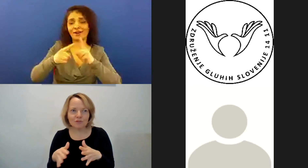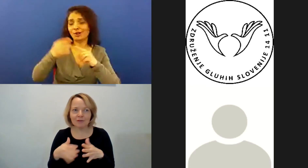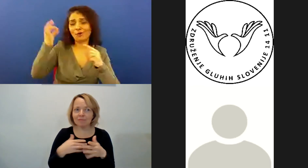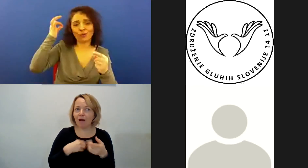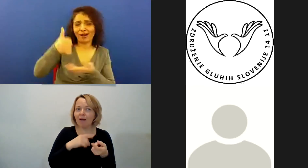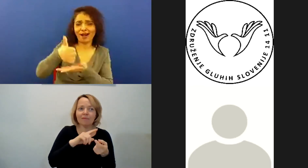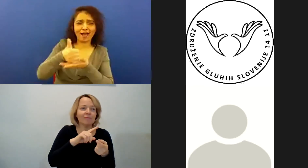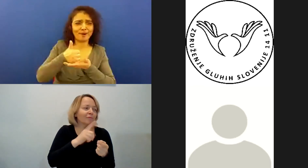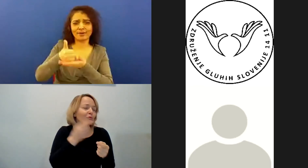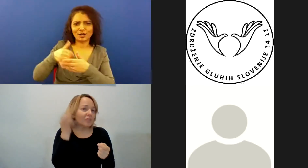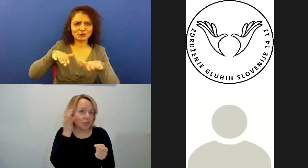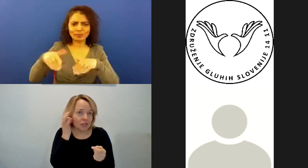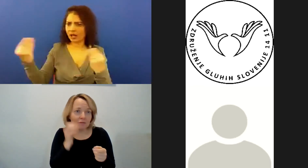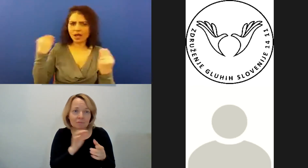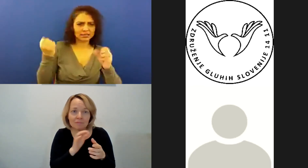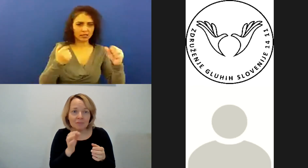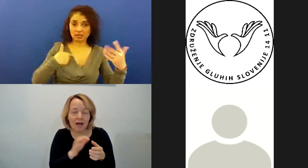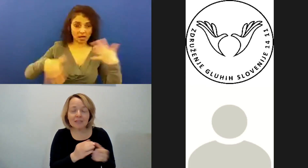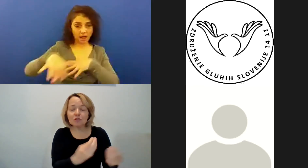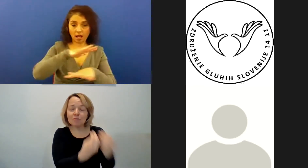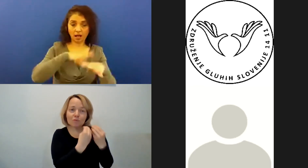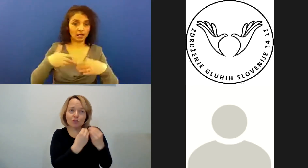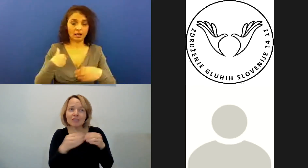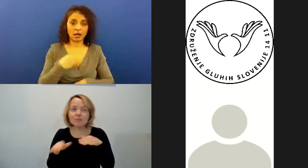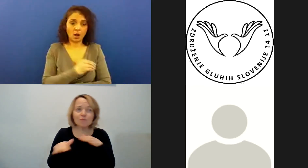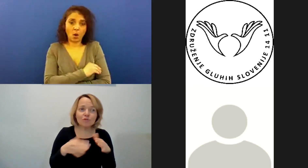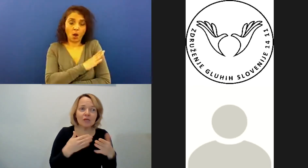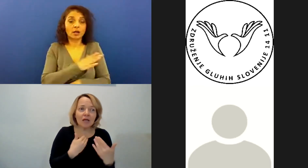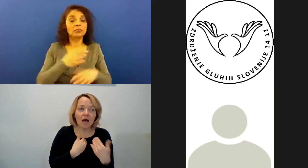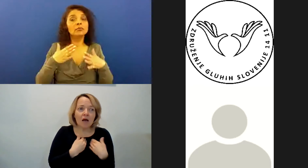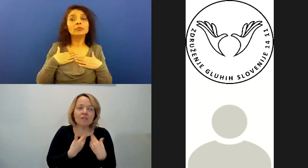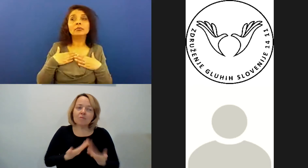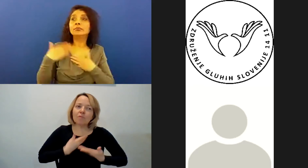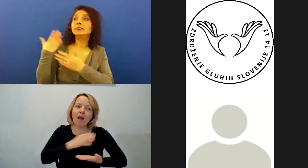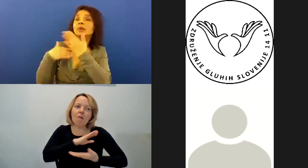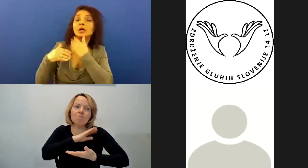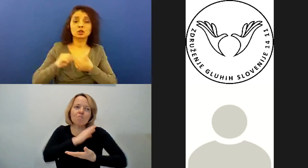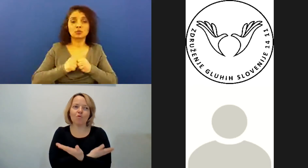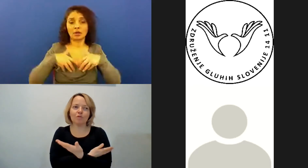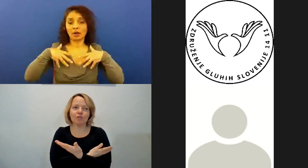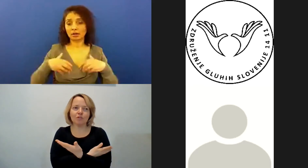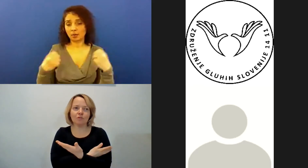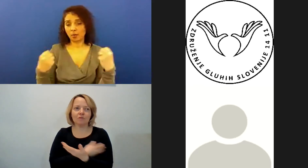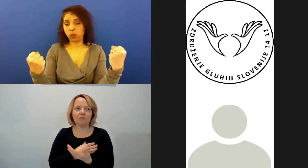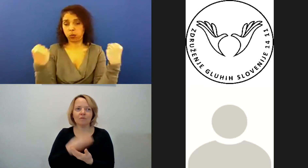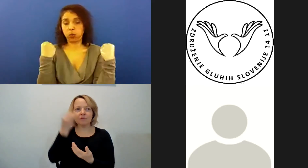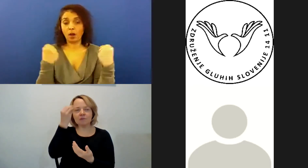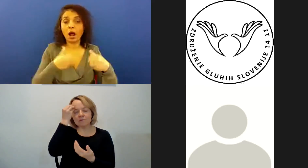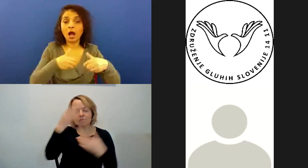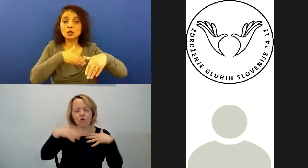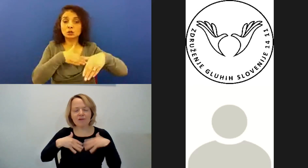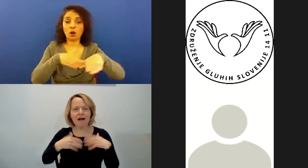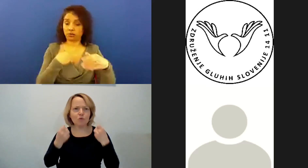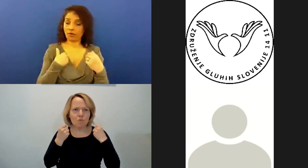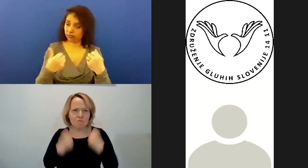He taught me to snowboard. And other friends helped me to improve my snowboarding techniques.